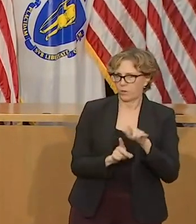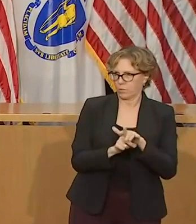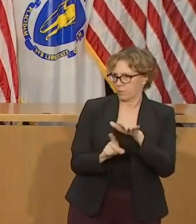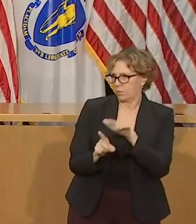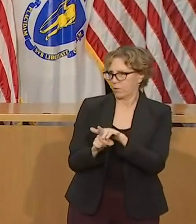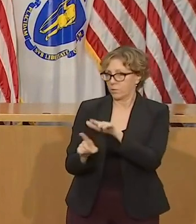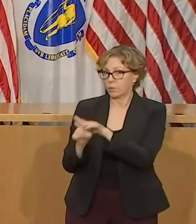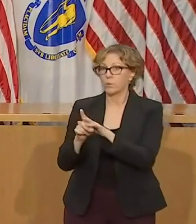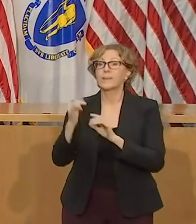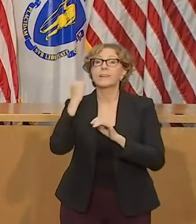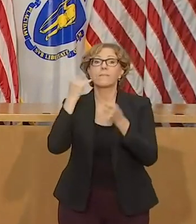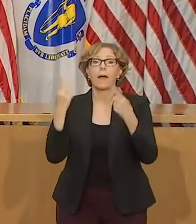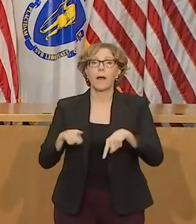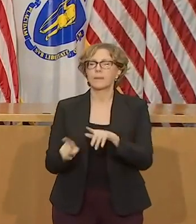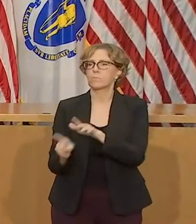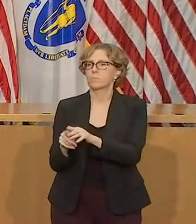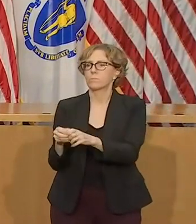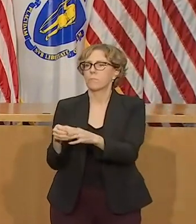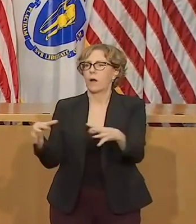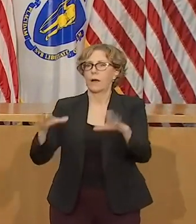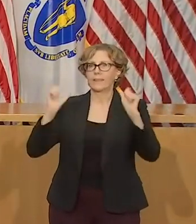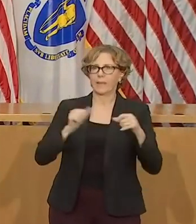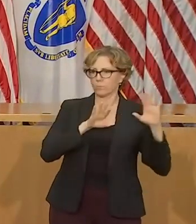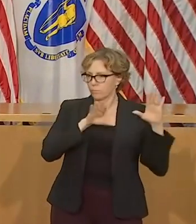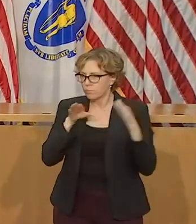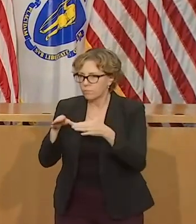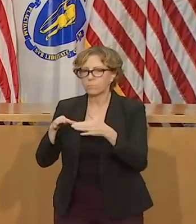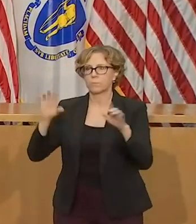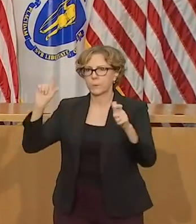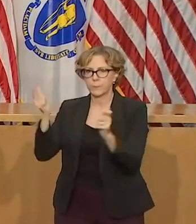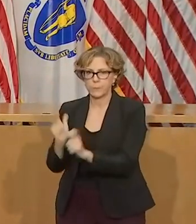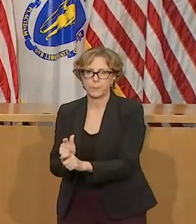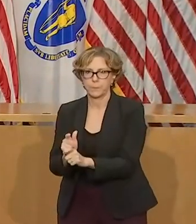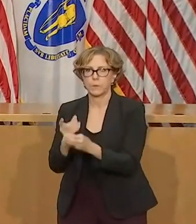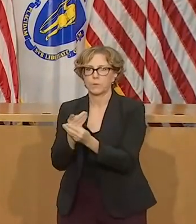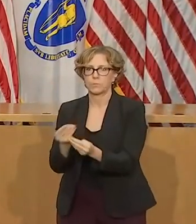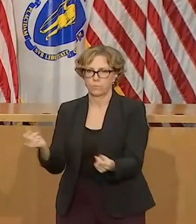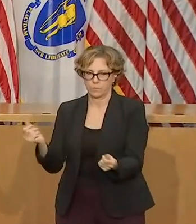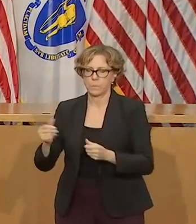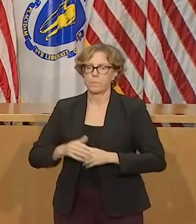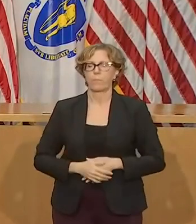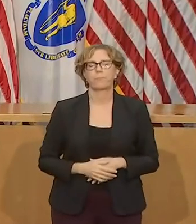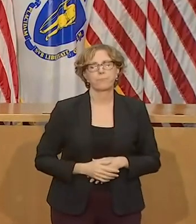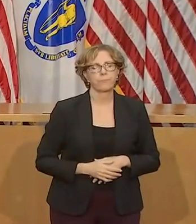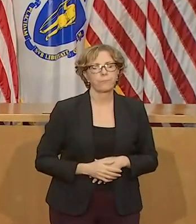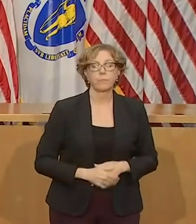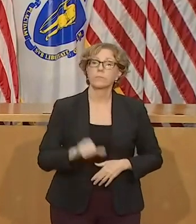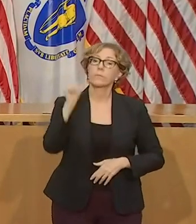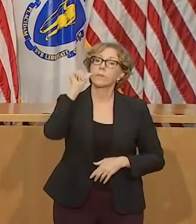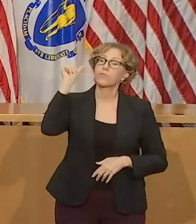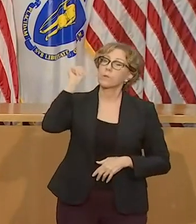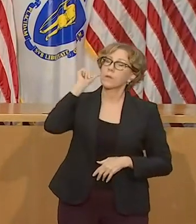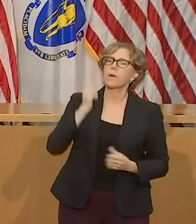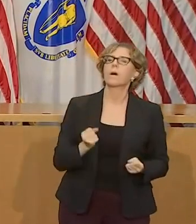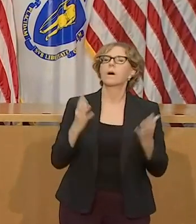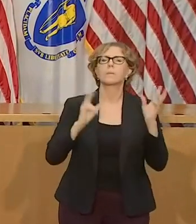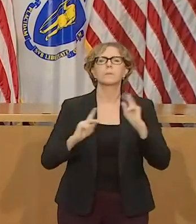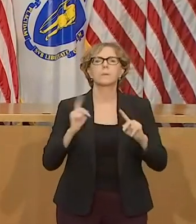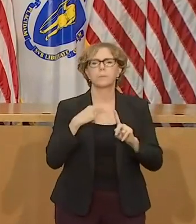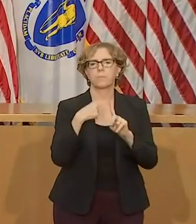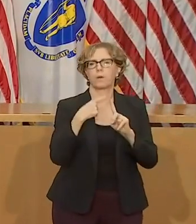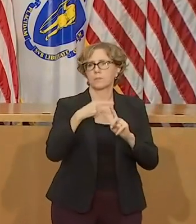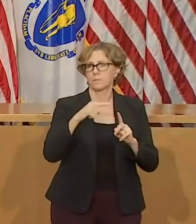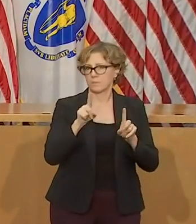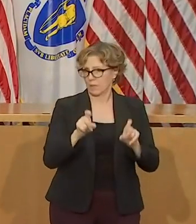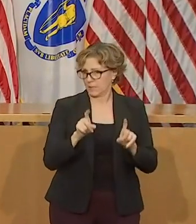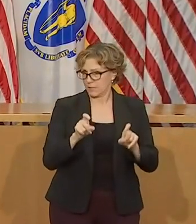to quickly isolate and slow the spread of any infections. Yesterday, there were 101 new positive cases reported. The